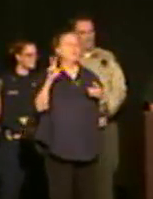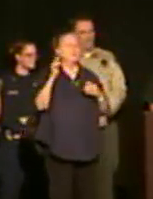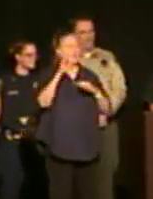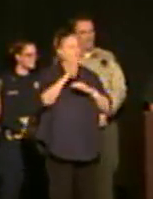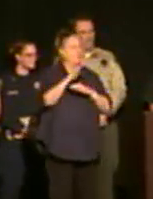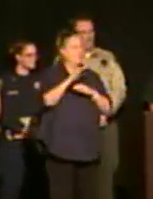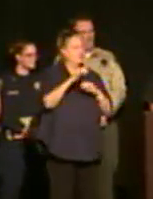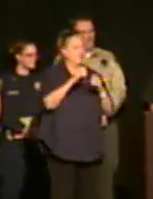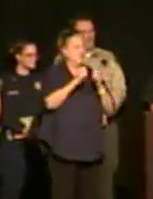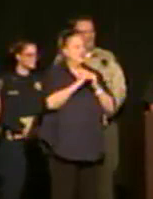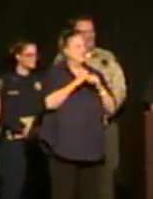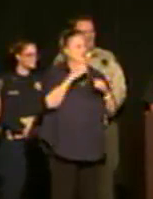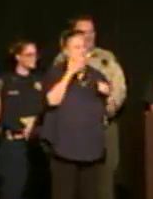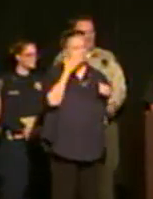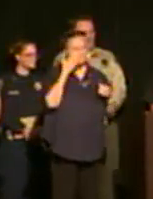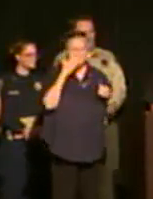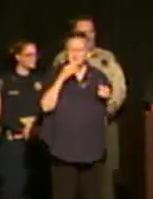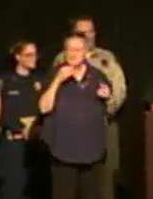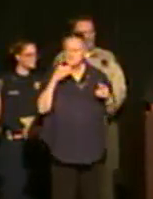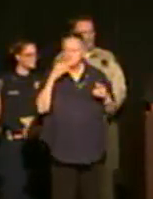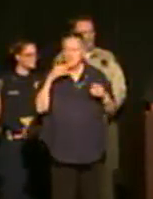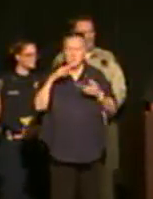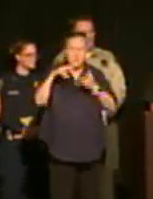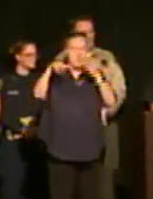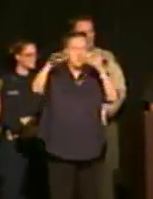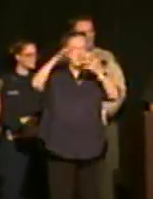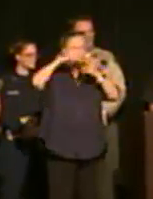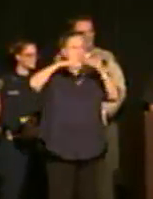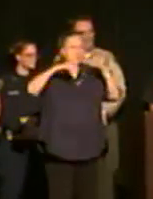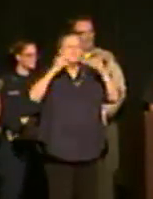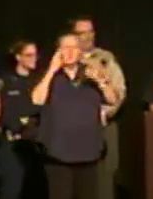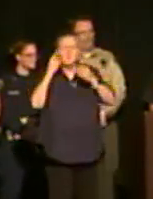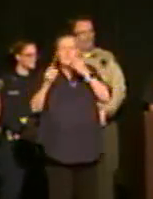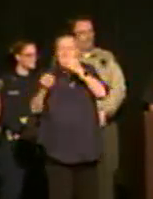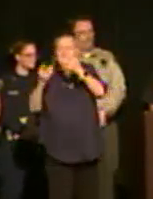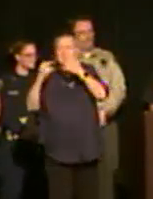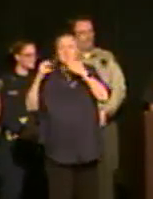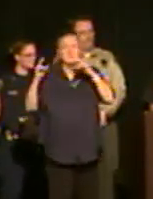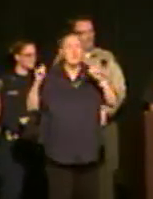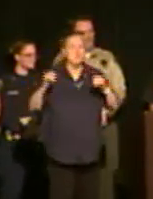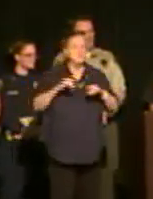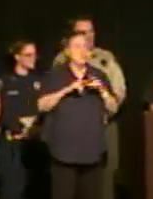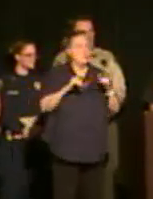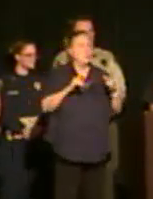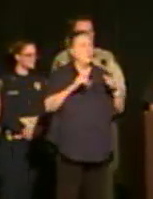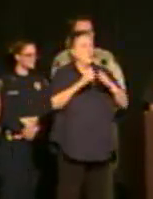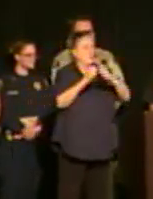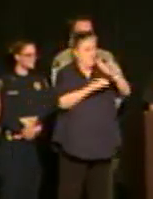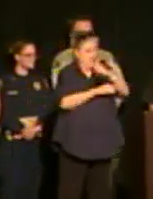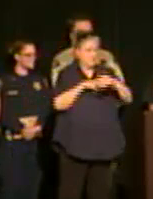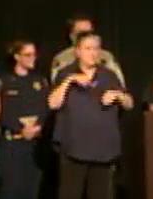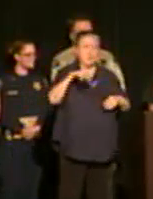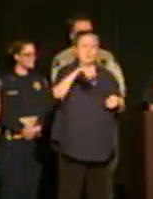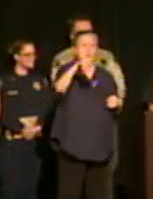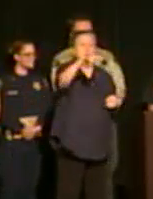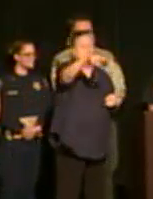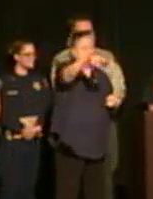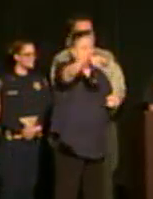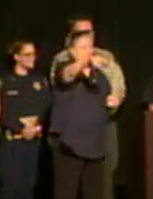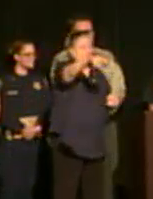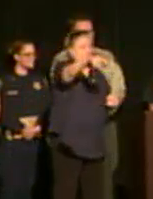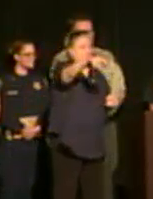if I smelled smoke or saw flames, and I said no. So I crossed the bridge,